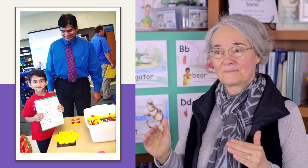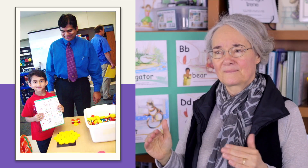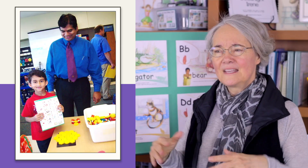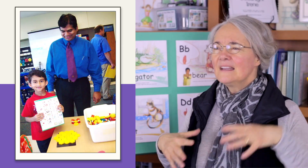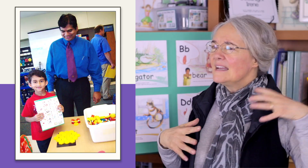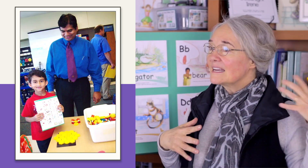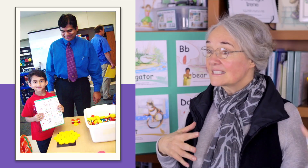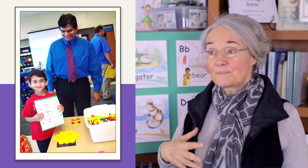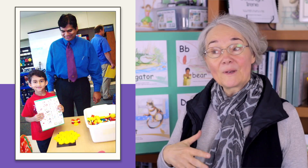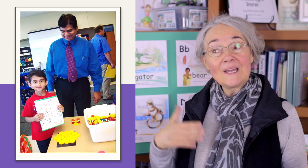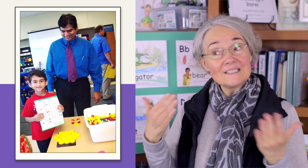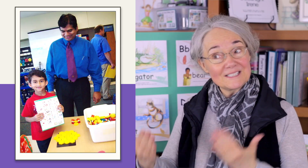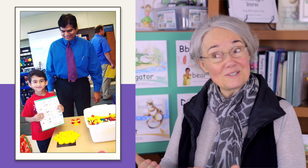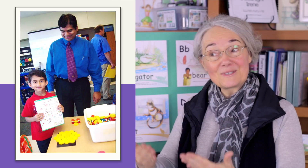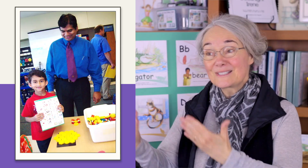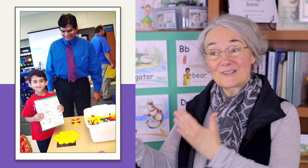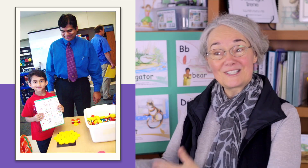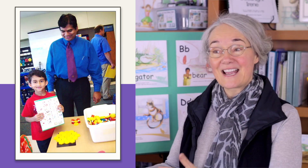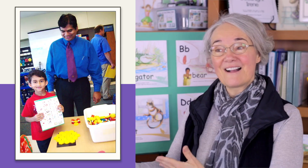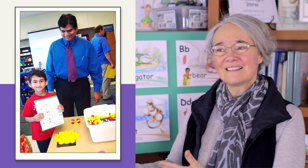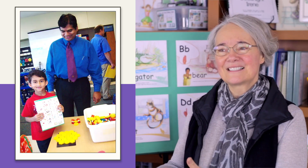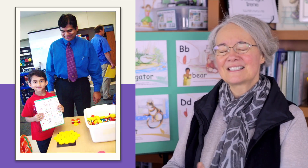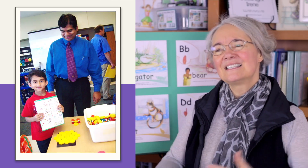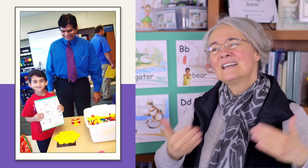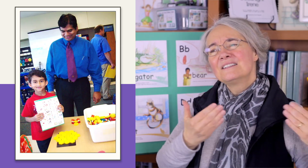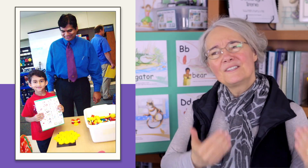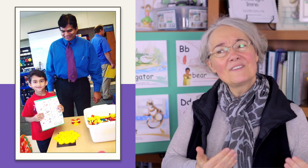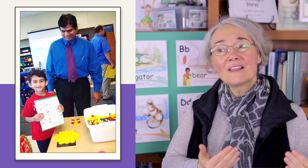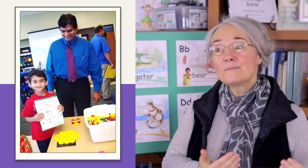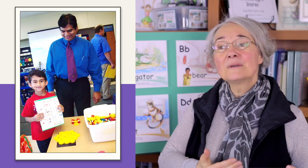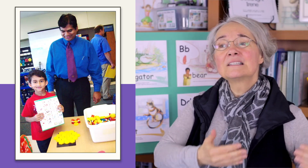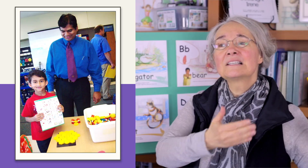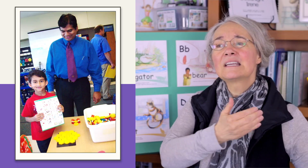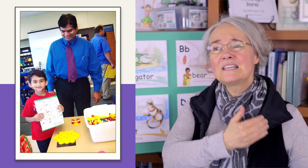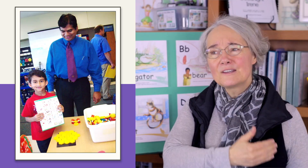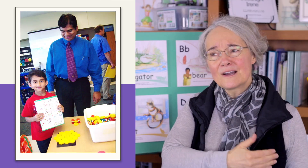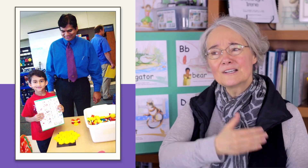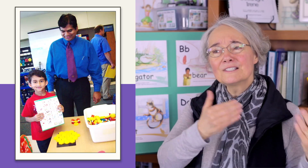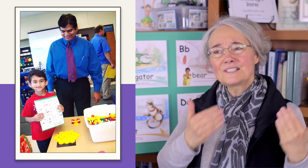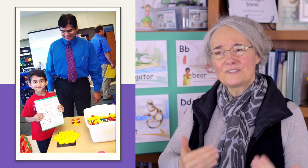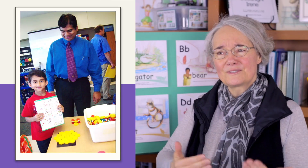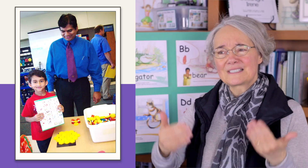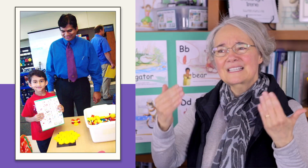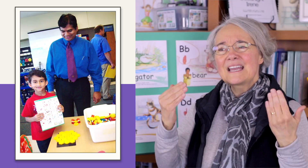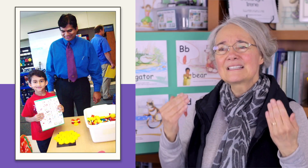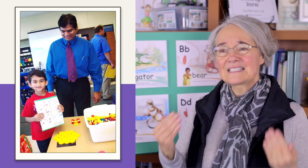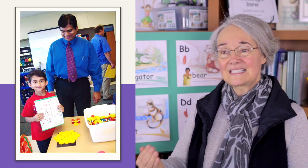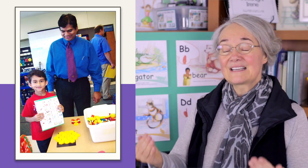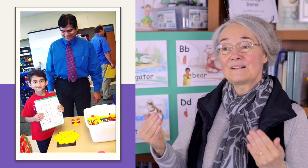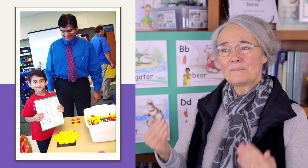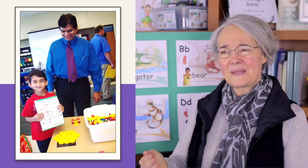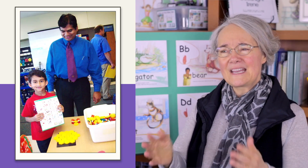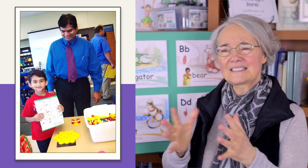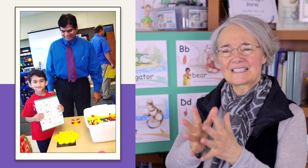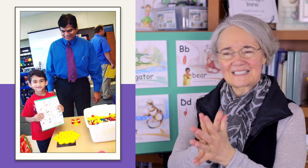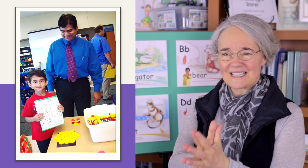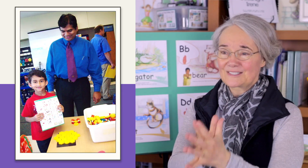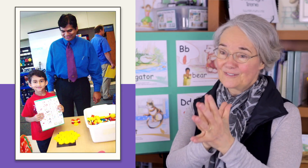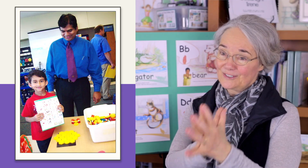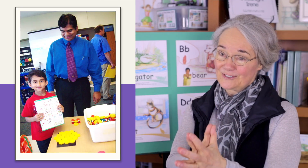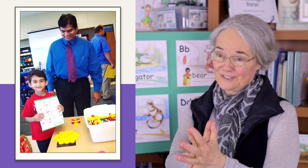the time. Experienced students are challenged. Developmentally younger students can still